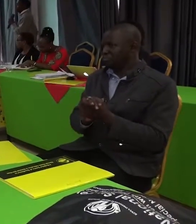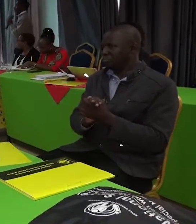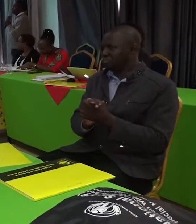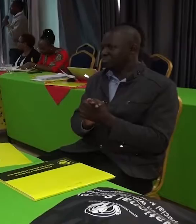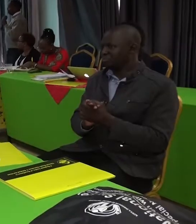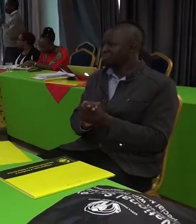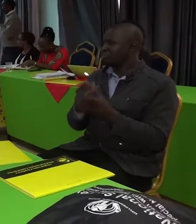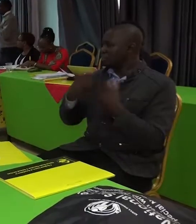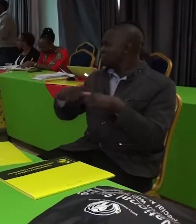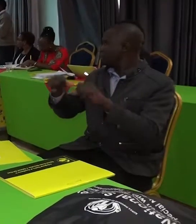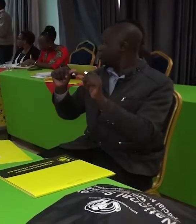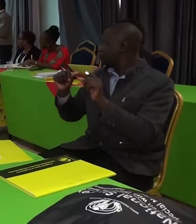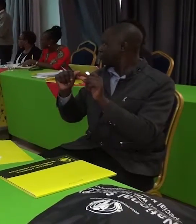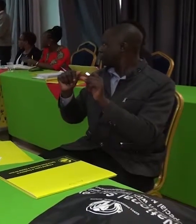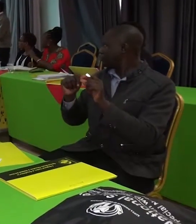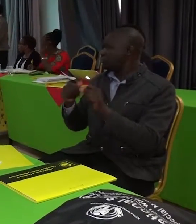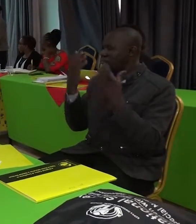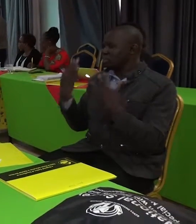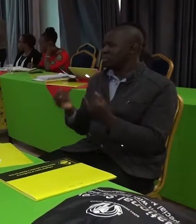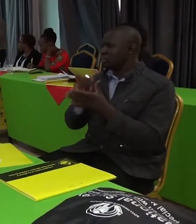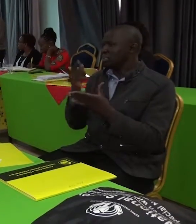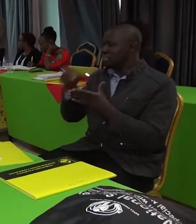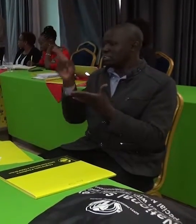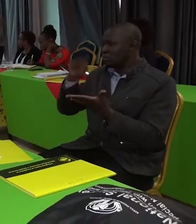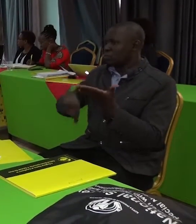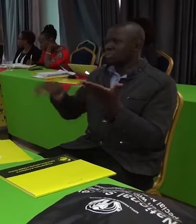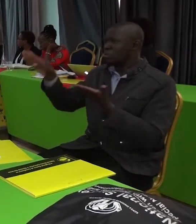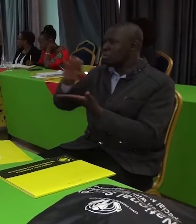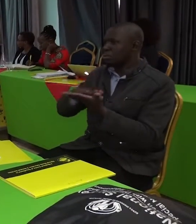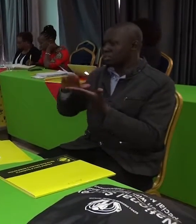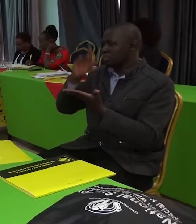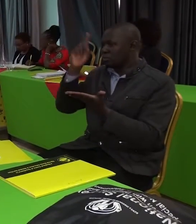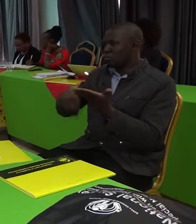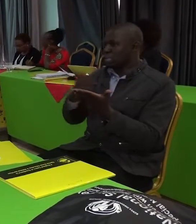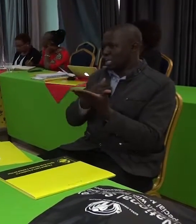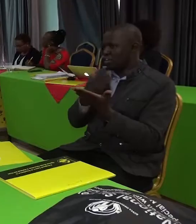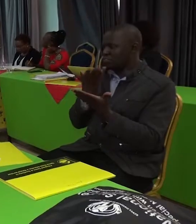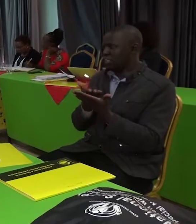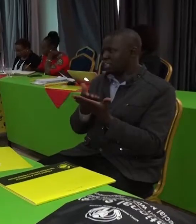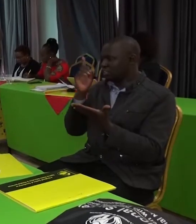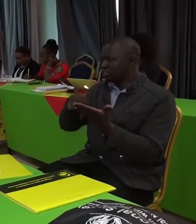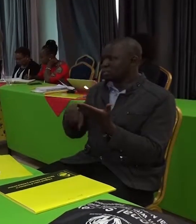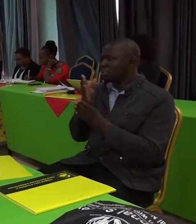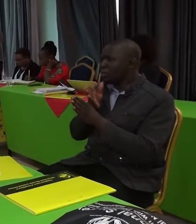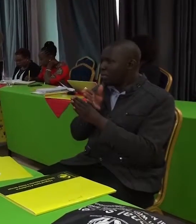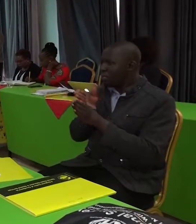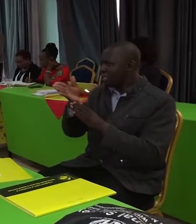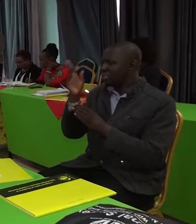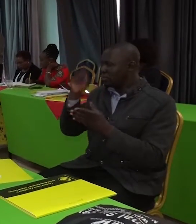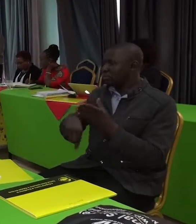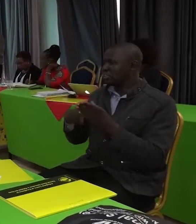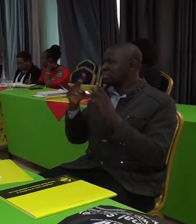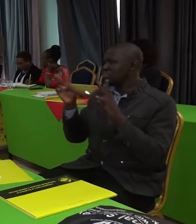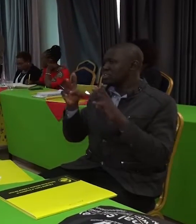on. So these ones are basically what I have here are mainly the